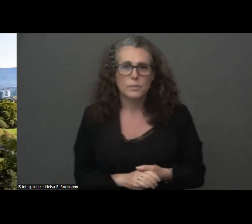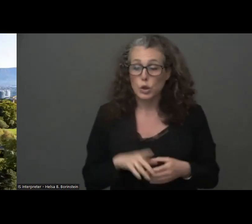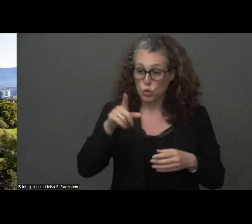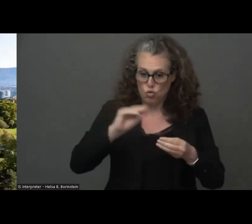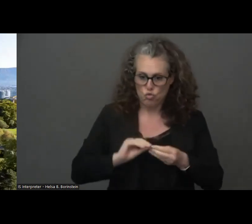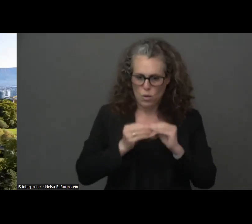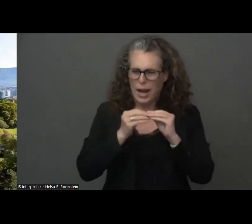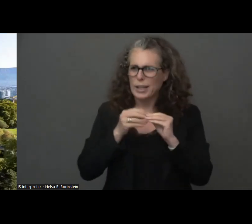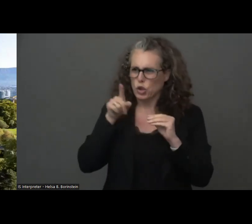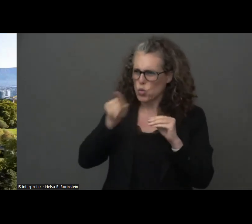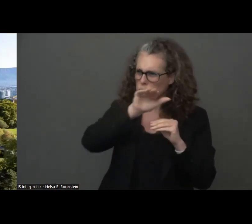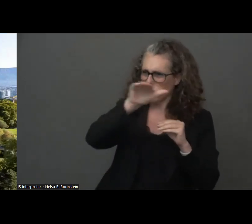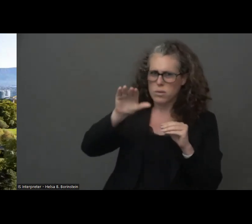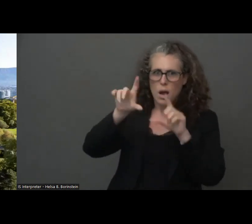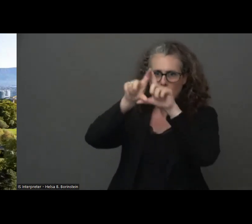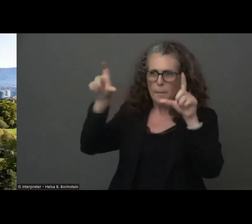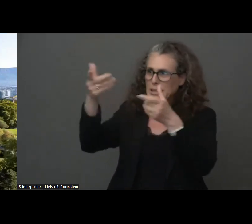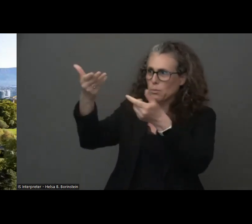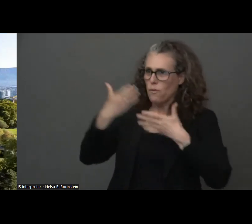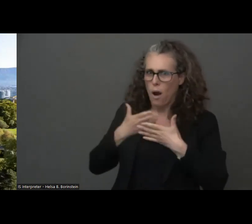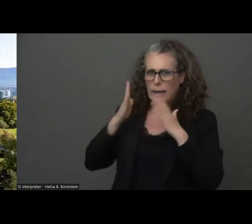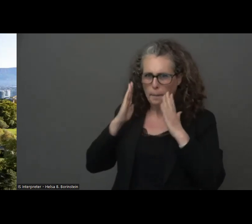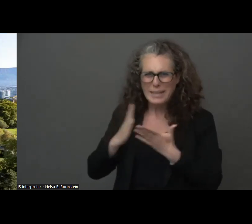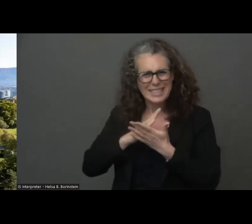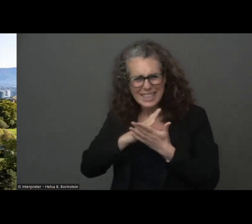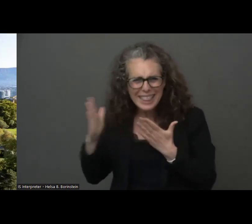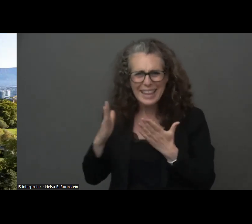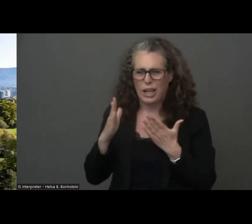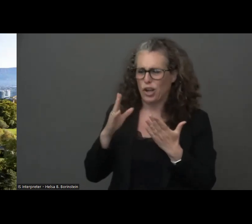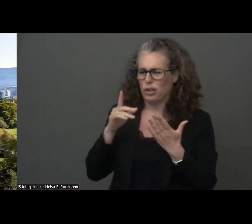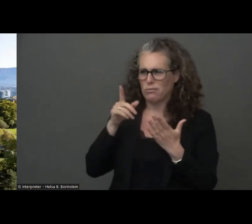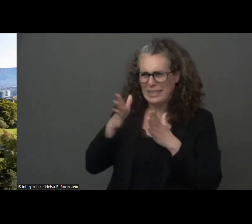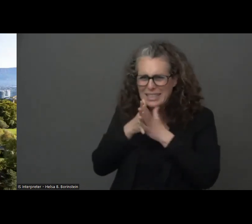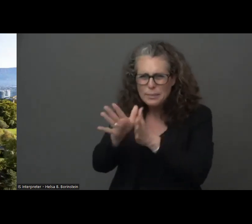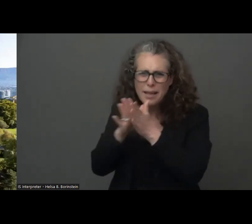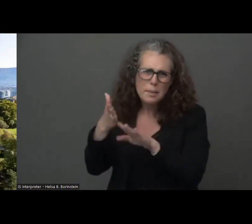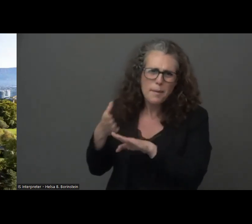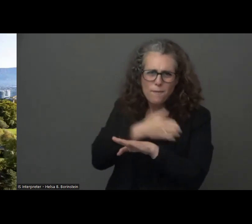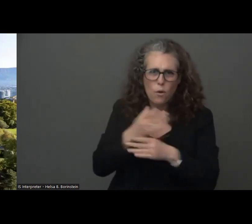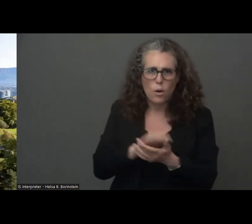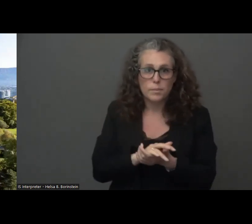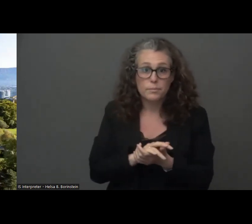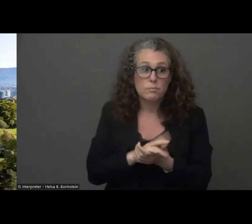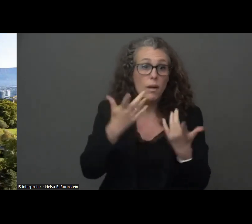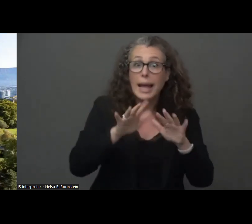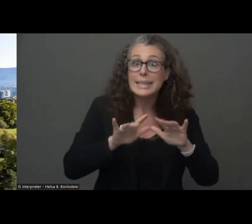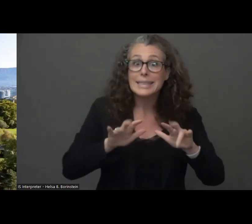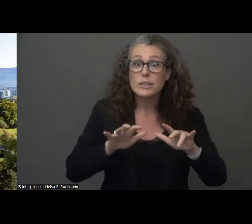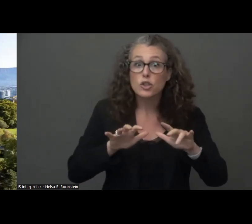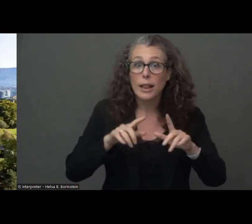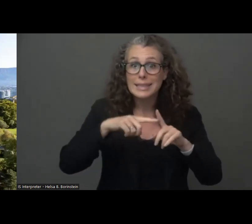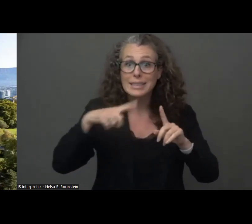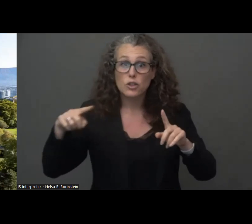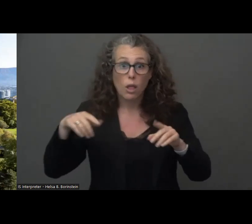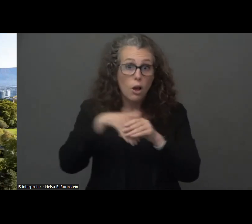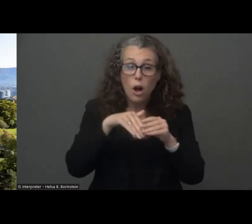of companies to provide must be clear in your tender documents. In this case of accessible digital content, this may include